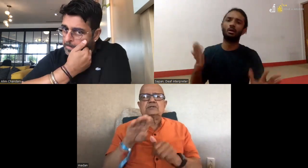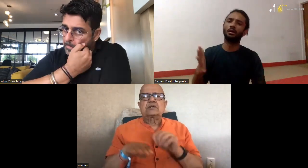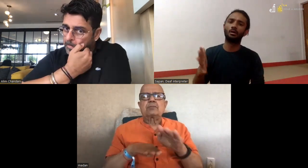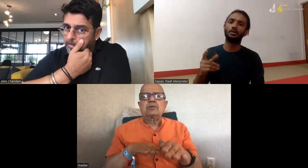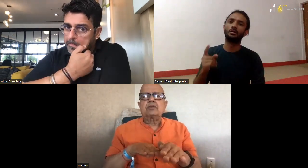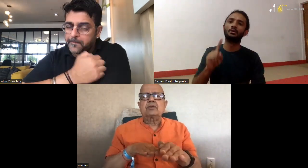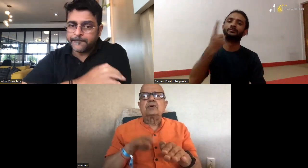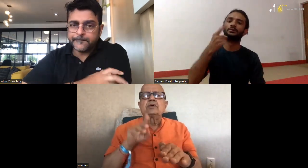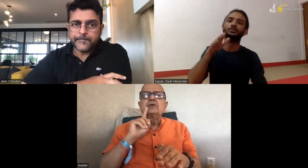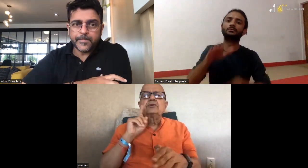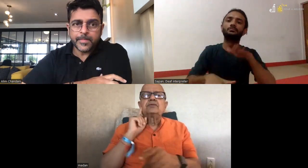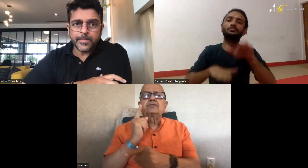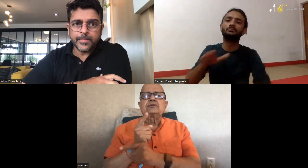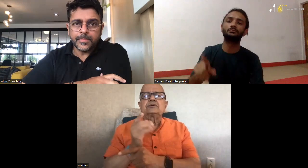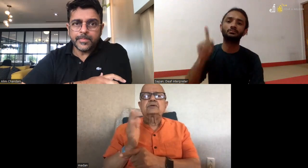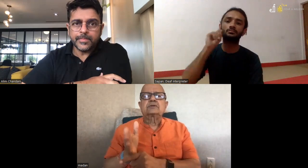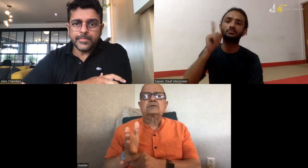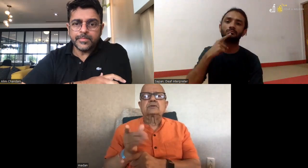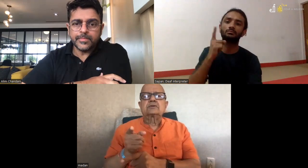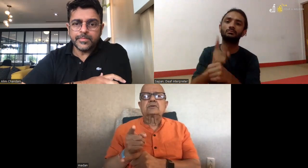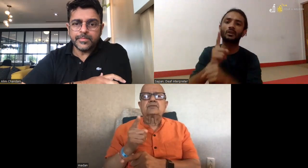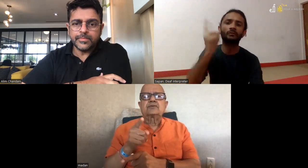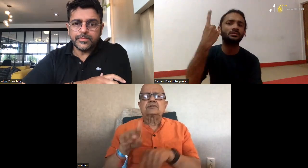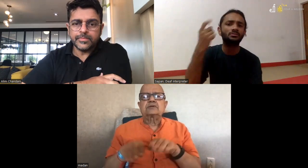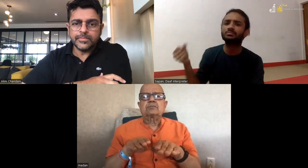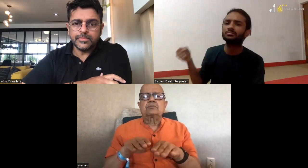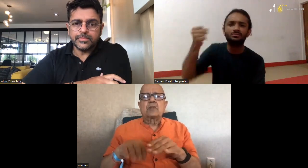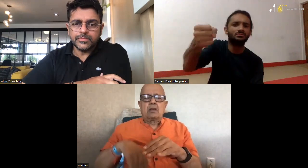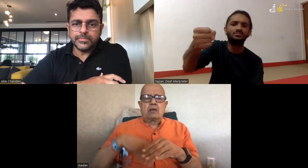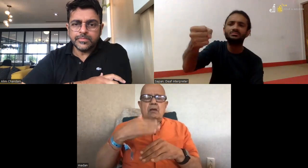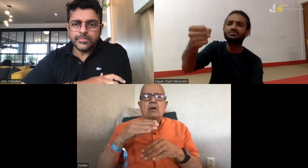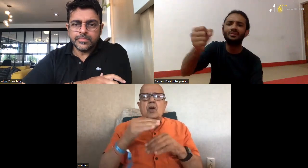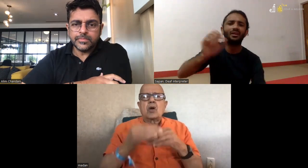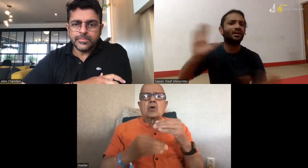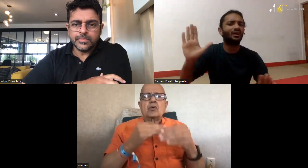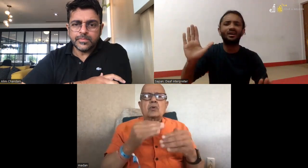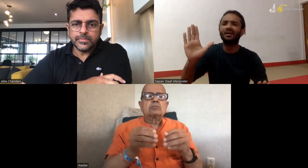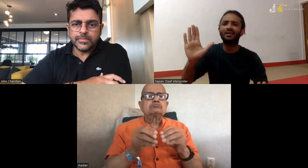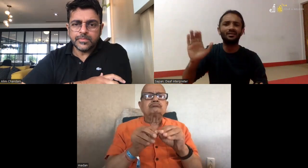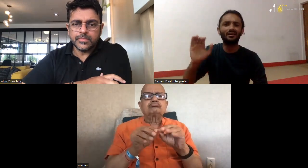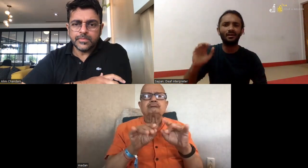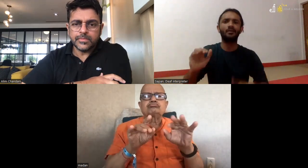who know their rights. We need people who have to have that in India.